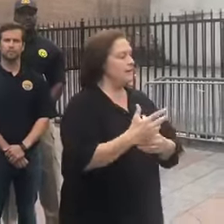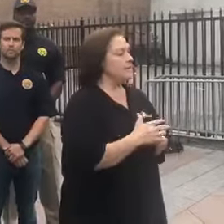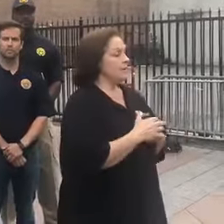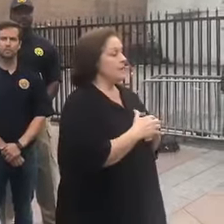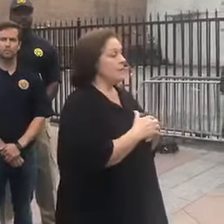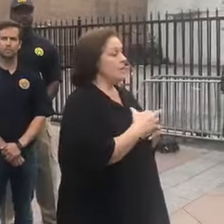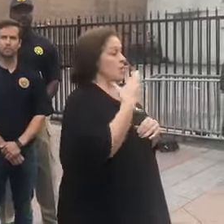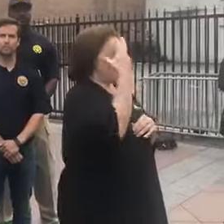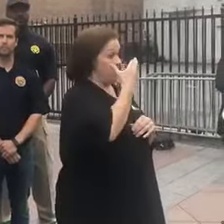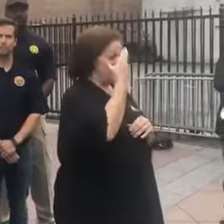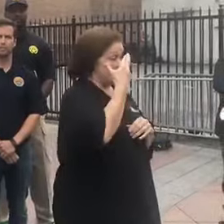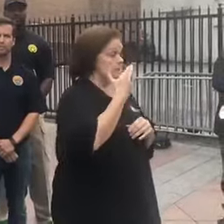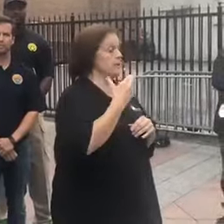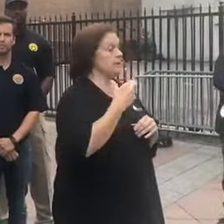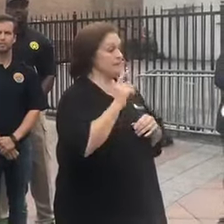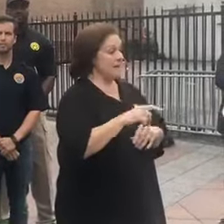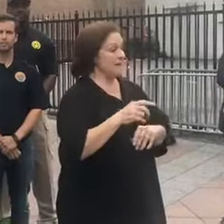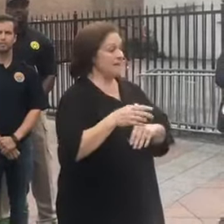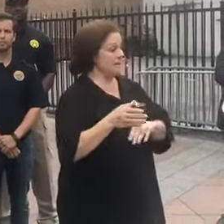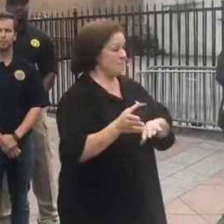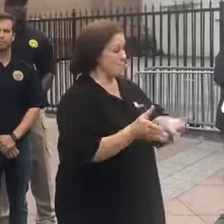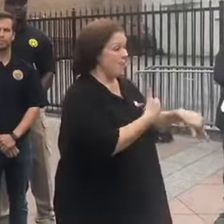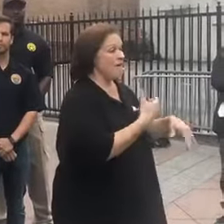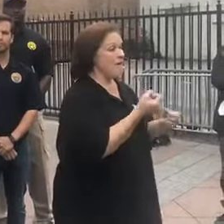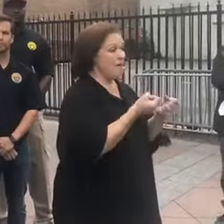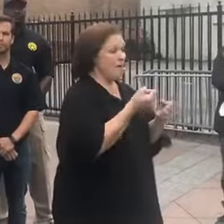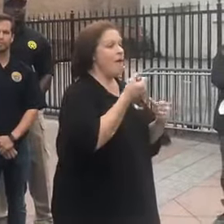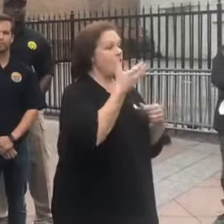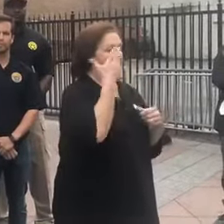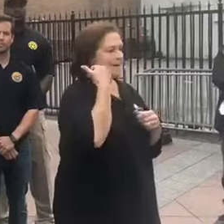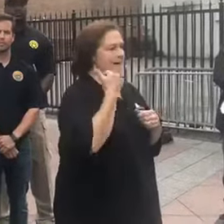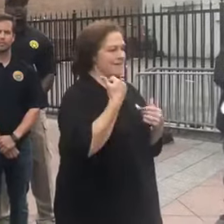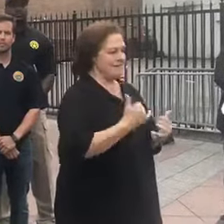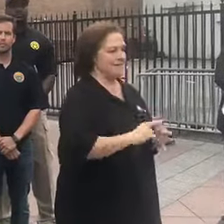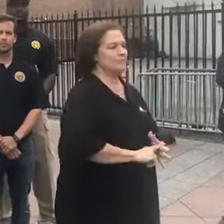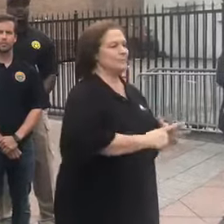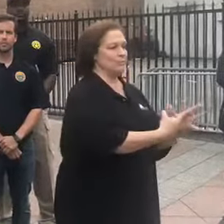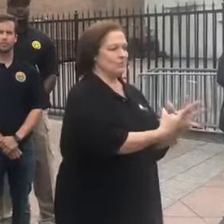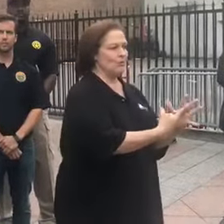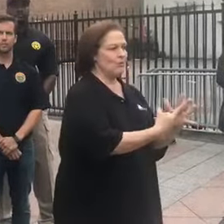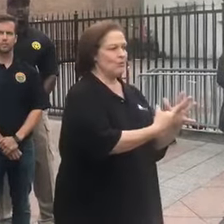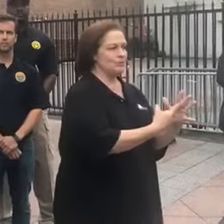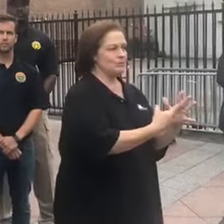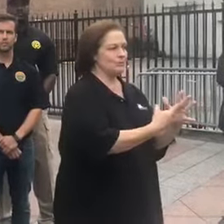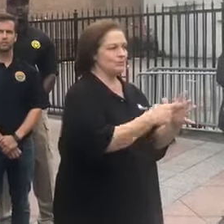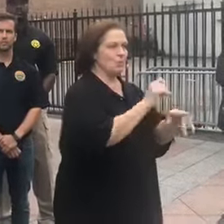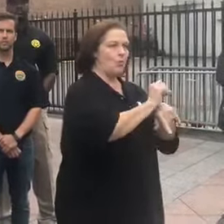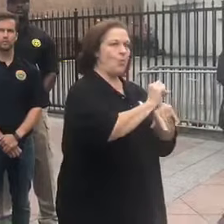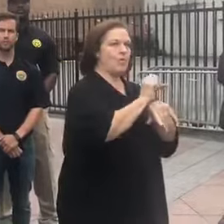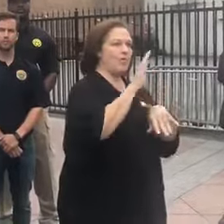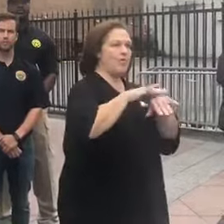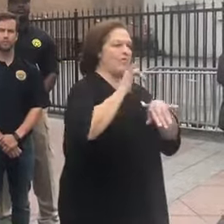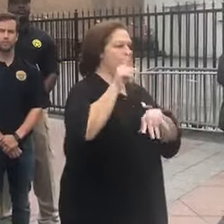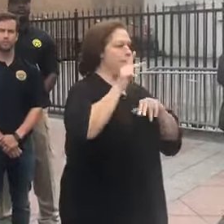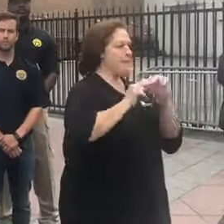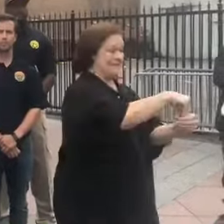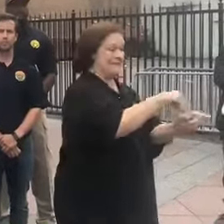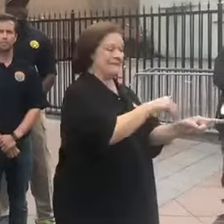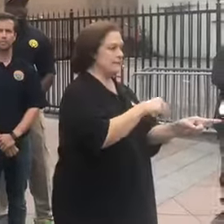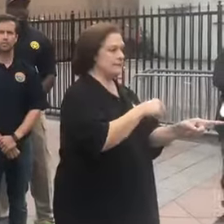to take this building down, as we're working to do, at some time in the future, those cars all have